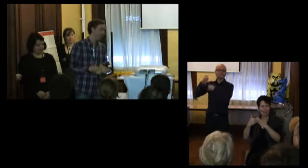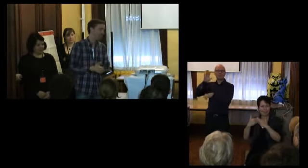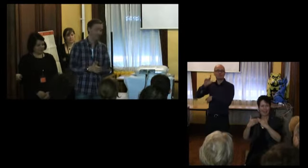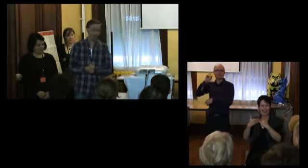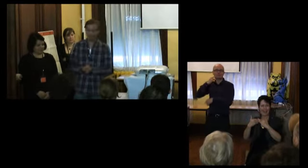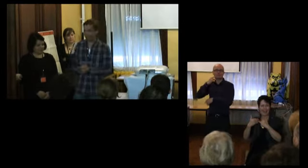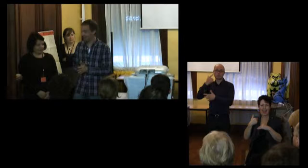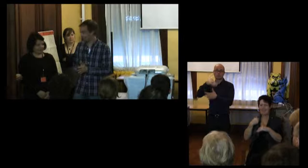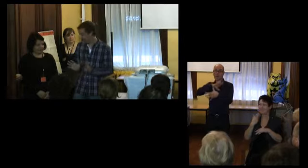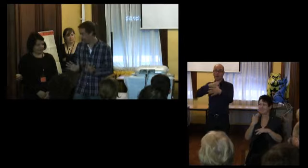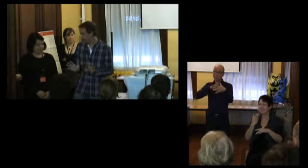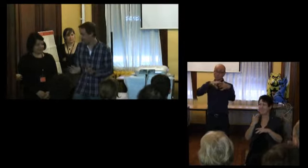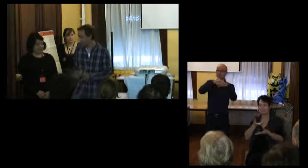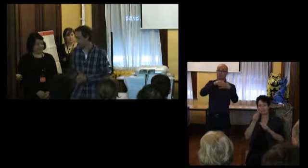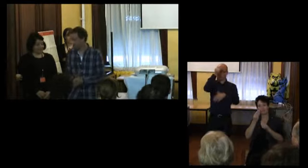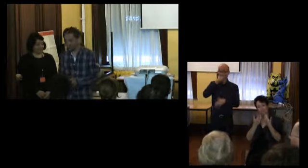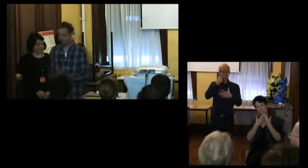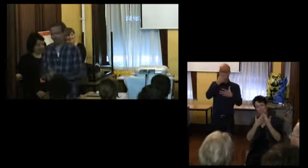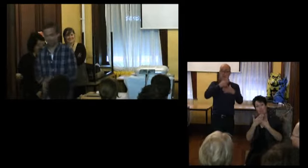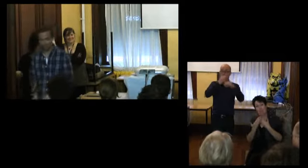the museum. So, yeah.